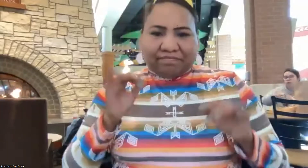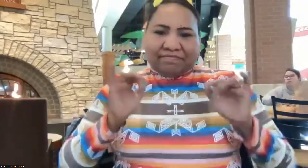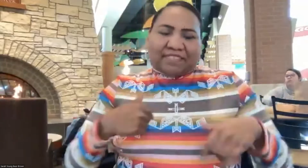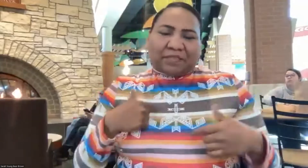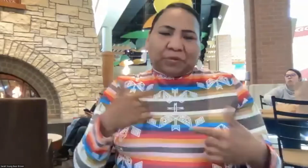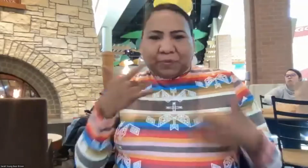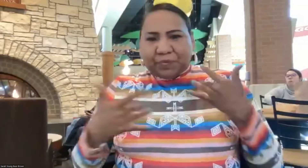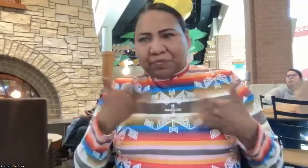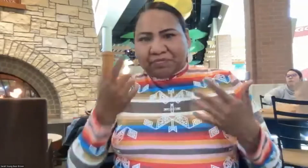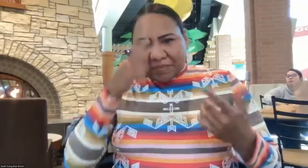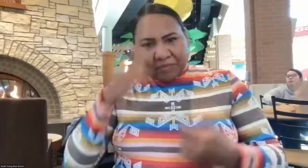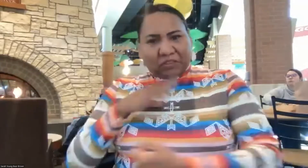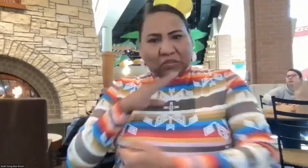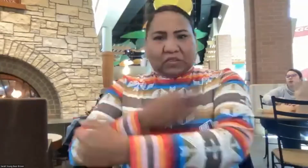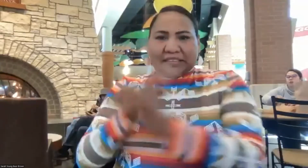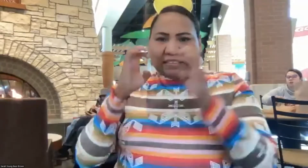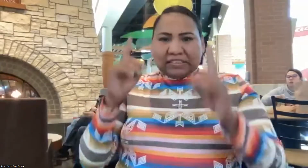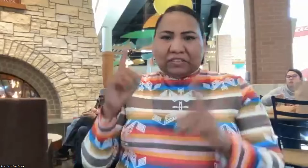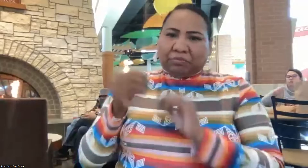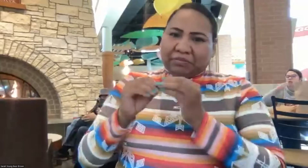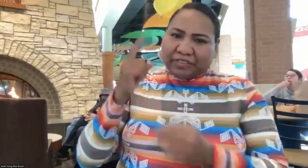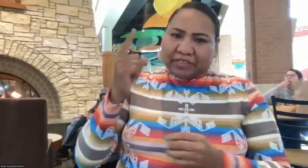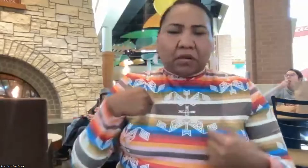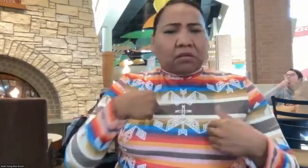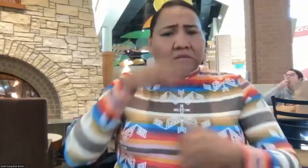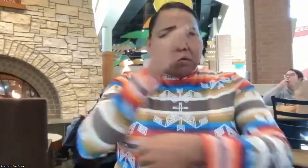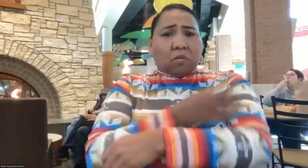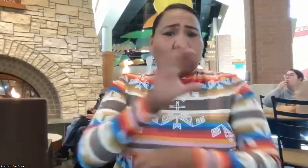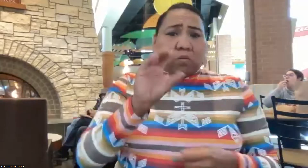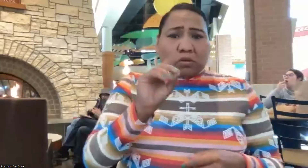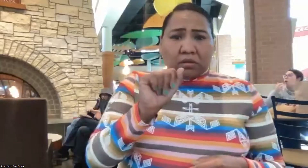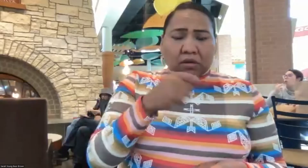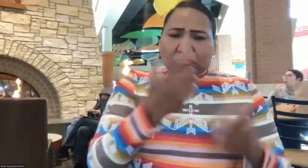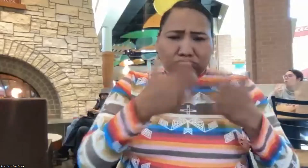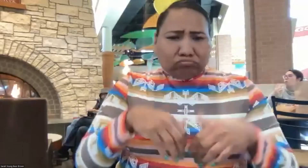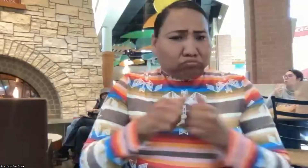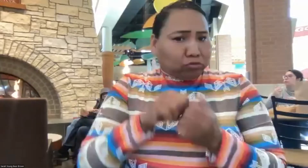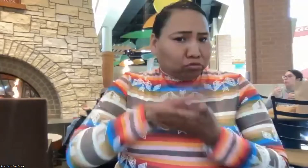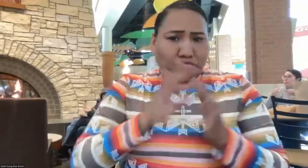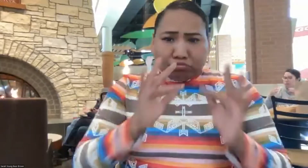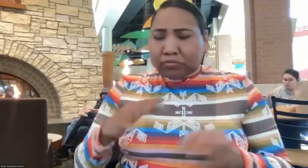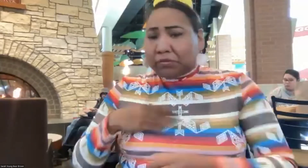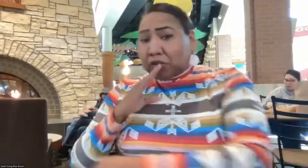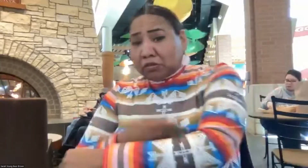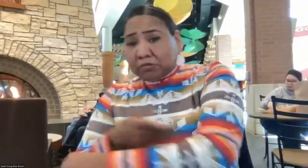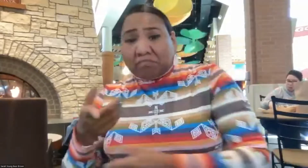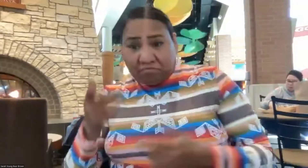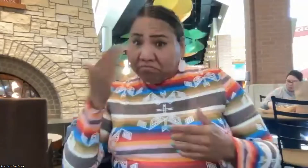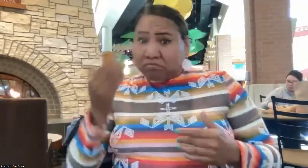my people, and our customs. However, it was a very exciting time for my parents because they were